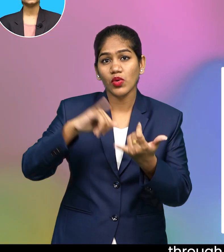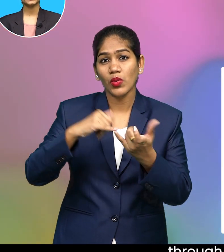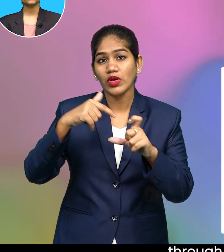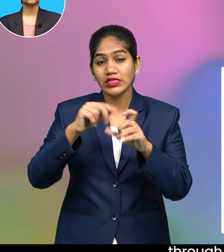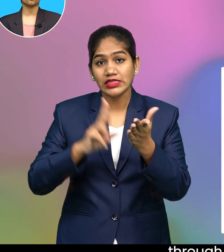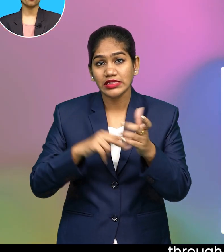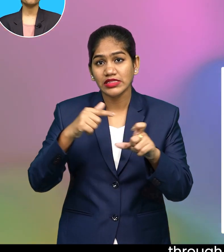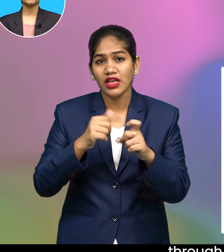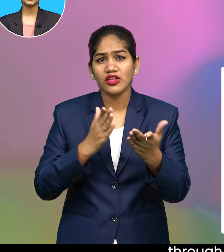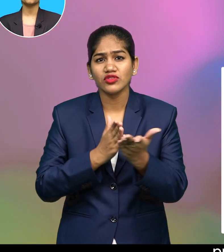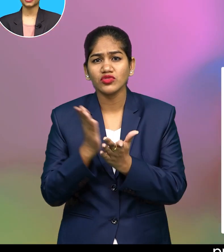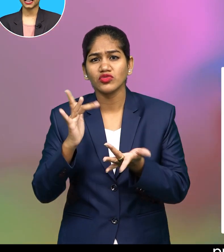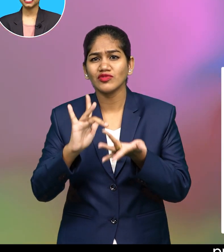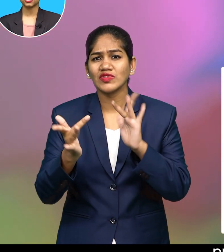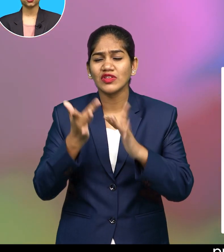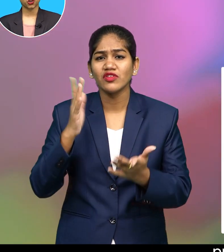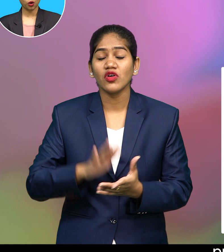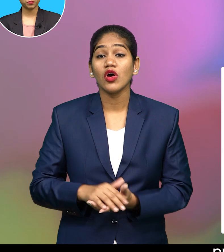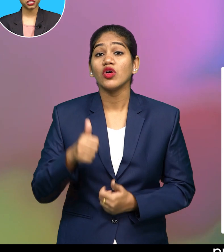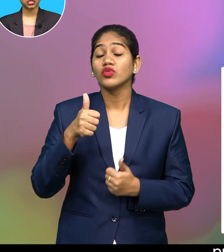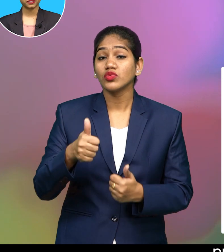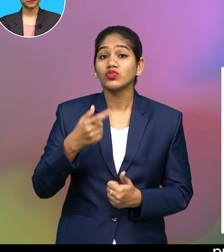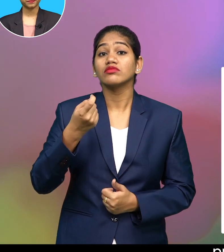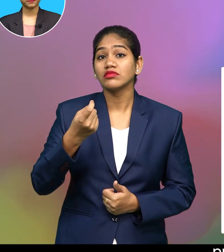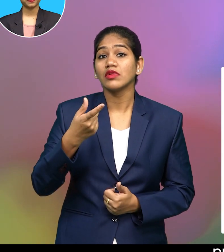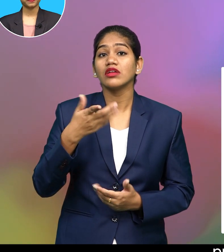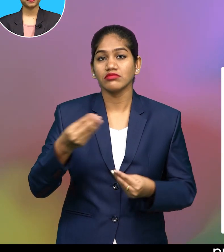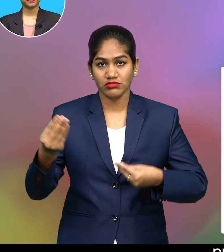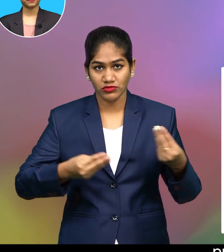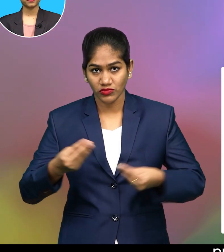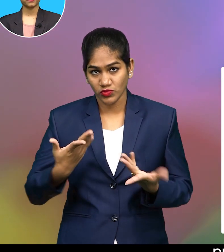through a network of fair price shops,